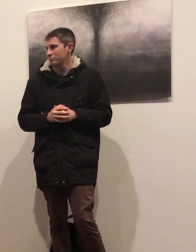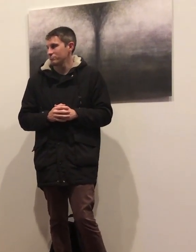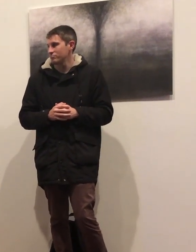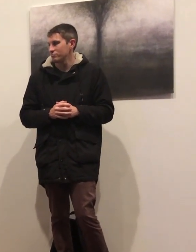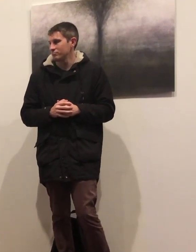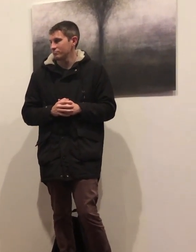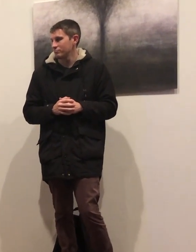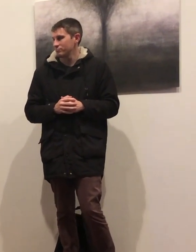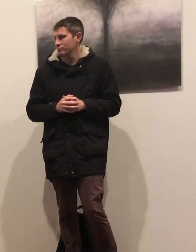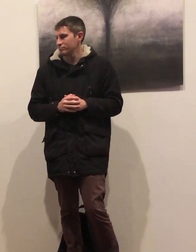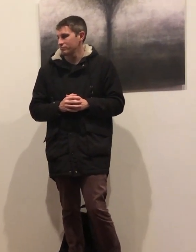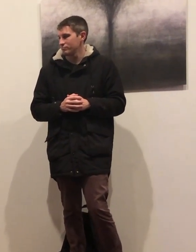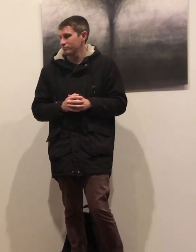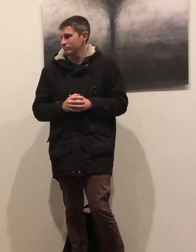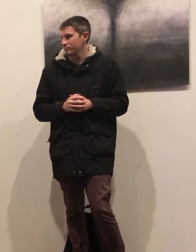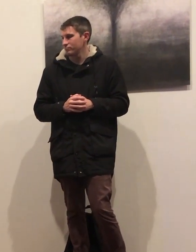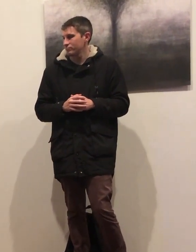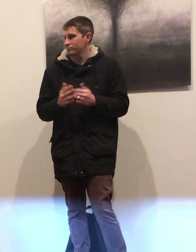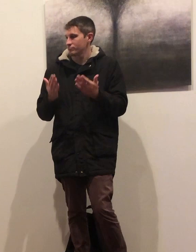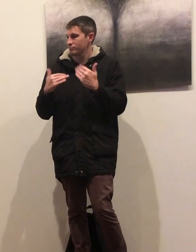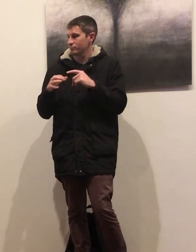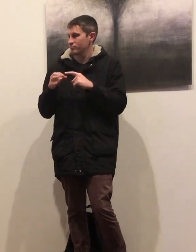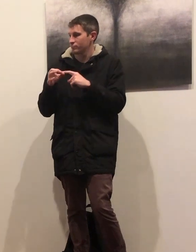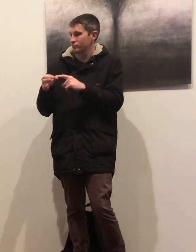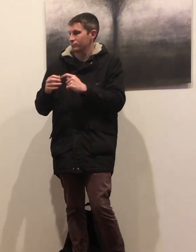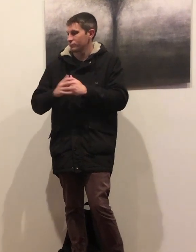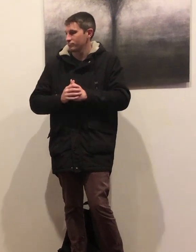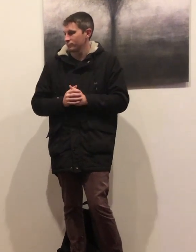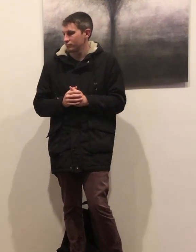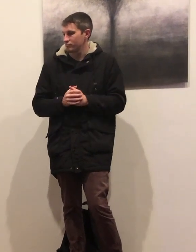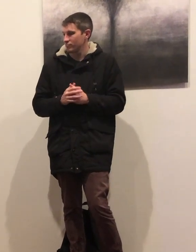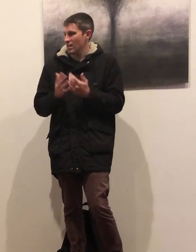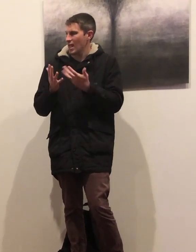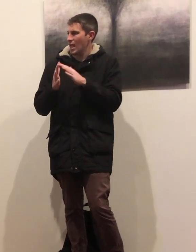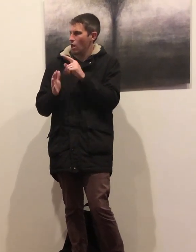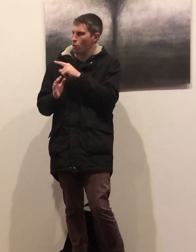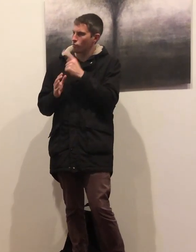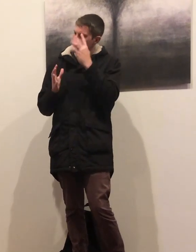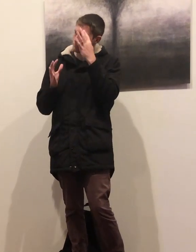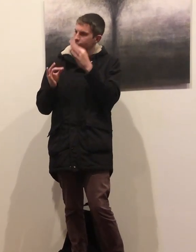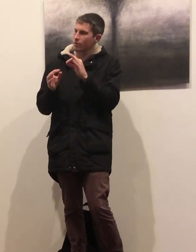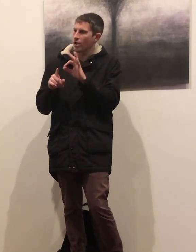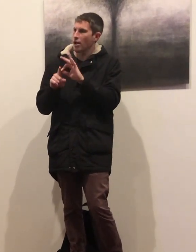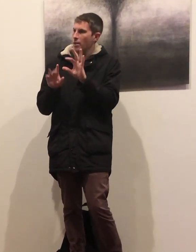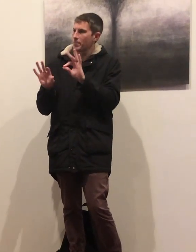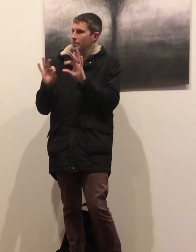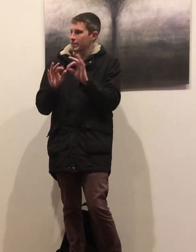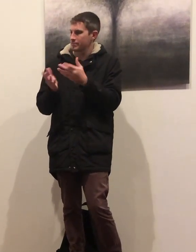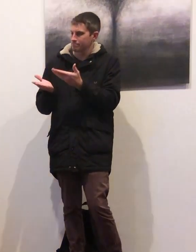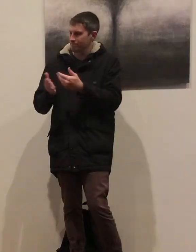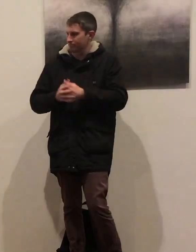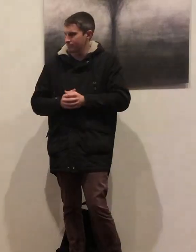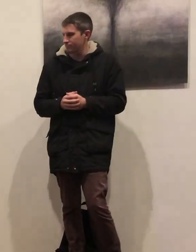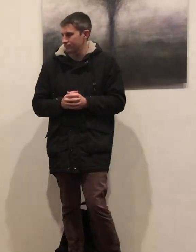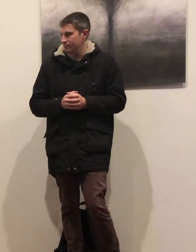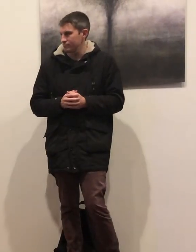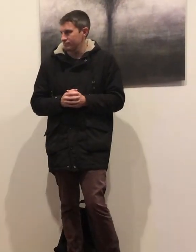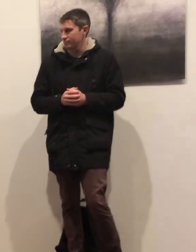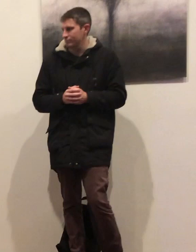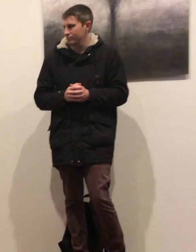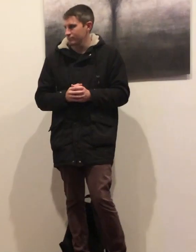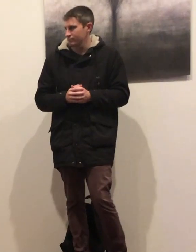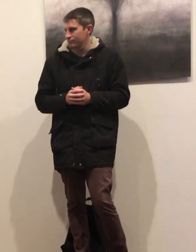So another question that Beckett had is, how do you select the colours for your artwork? When I was making